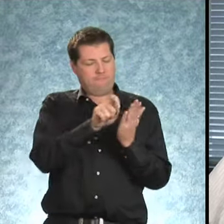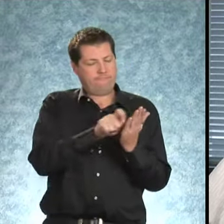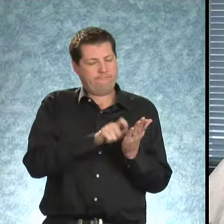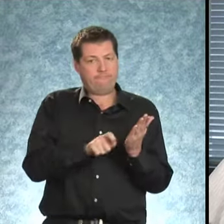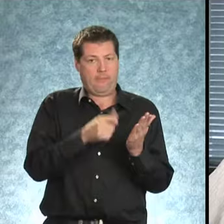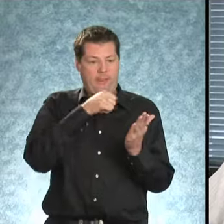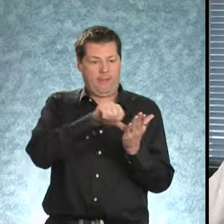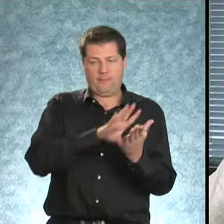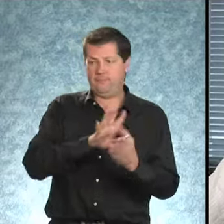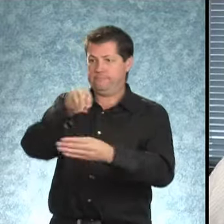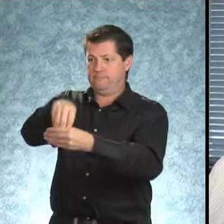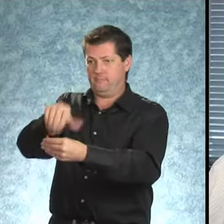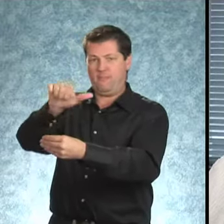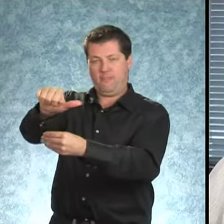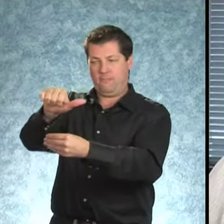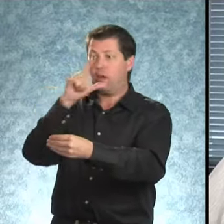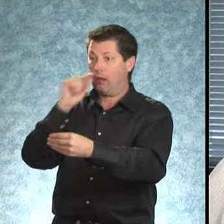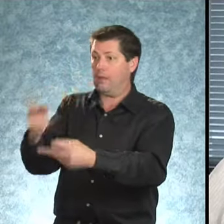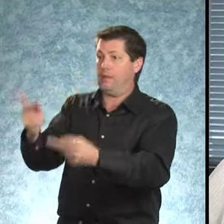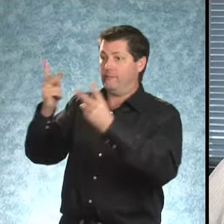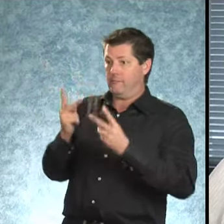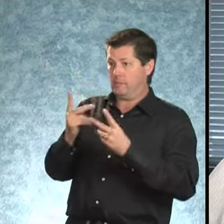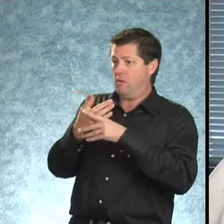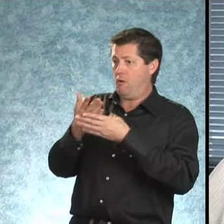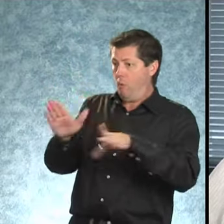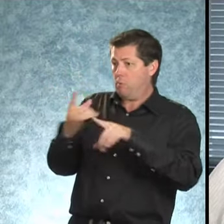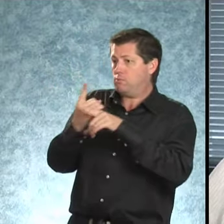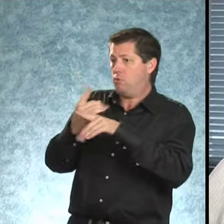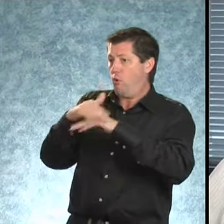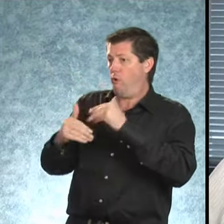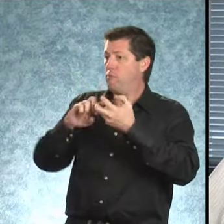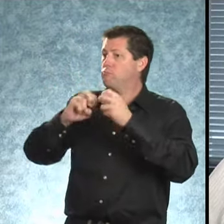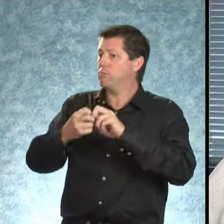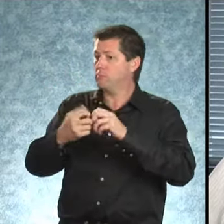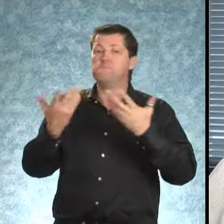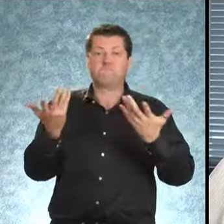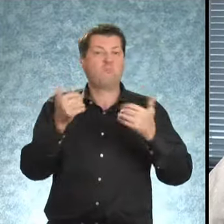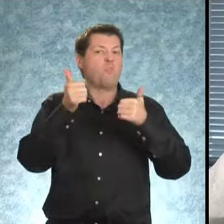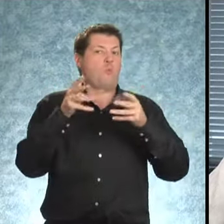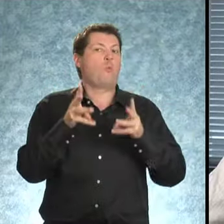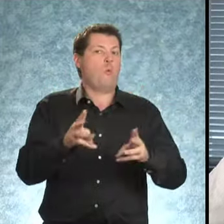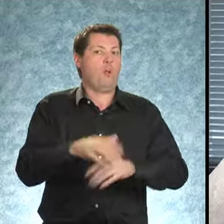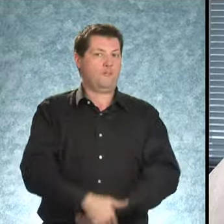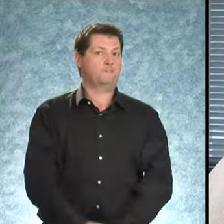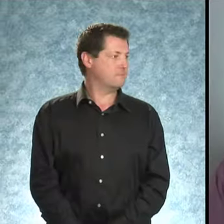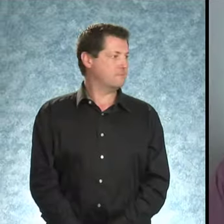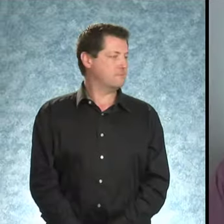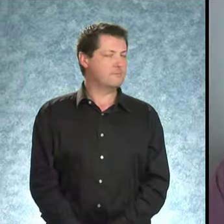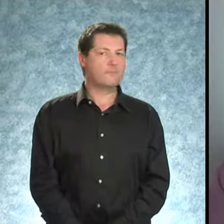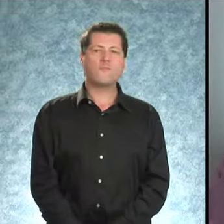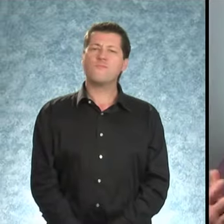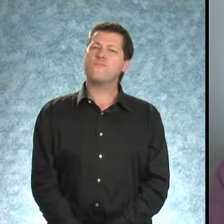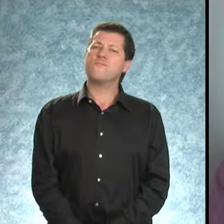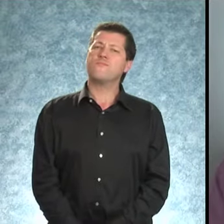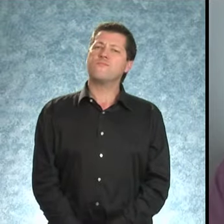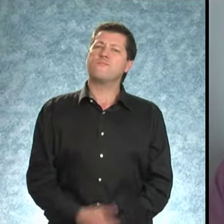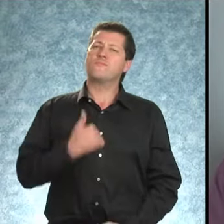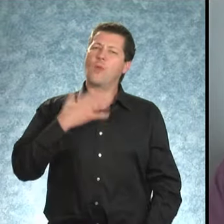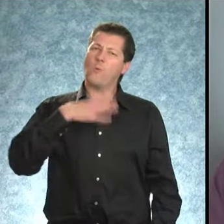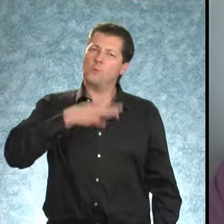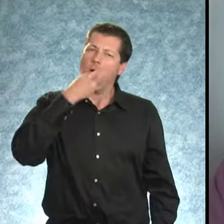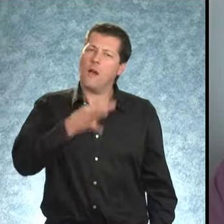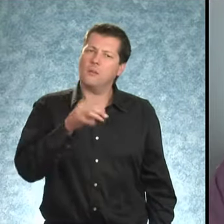propose to do, and that they're able to come around and have a chat to you to discuss the issues at hand, is generally a way of bridging that gap. Well, can I ask you